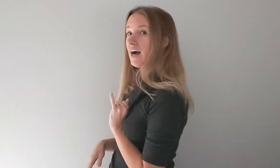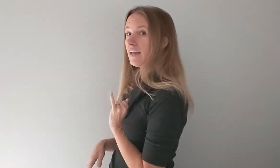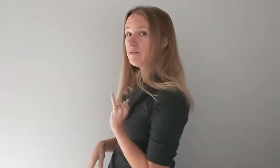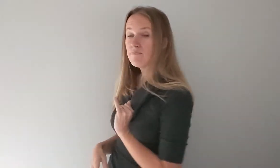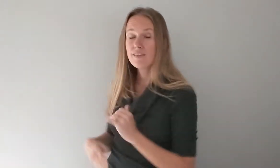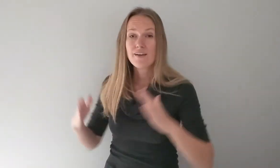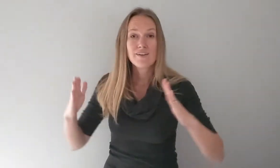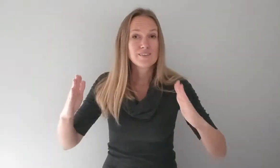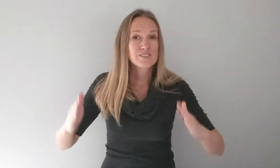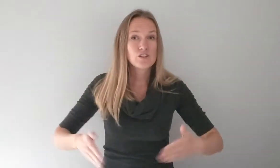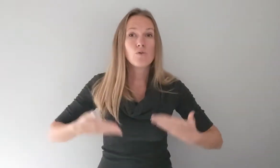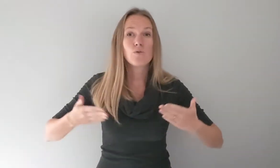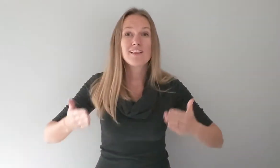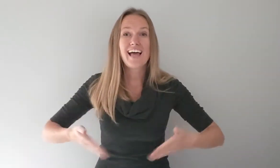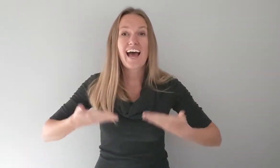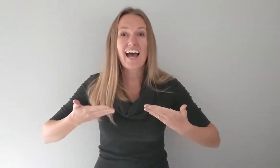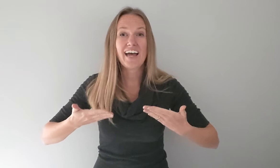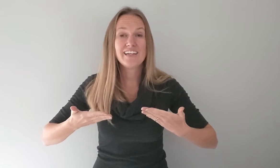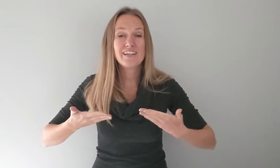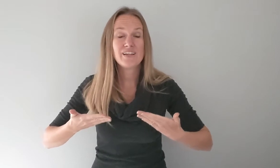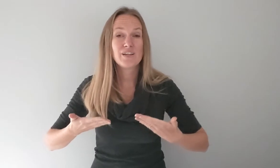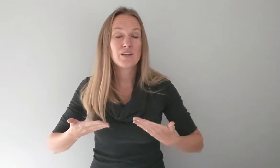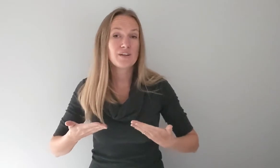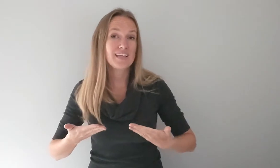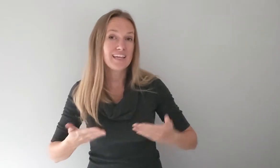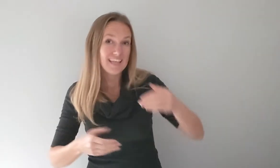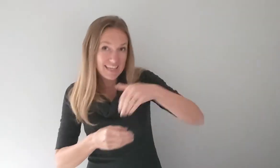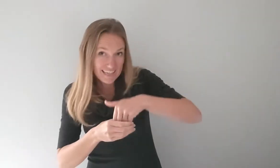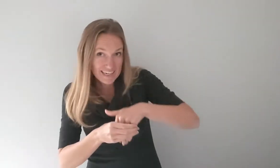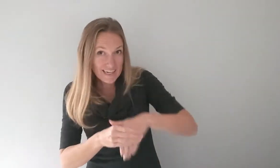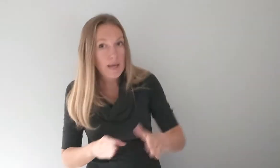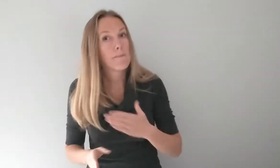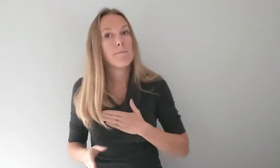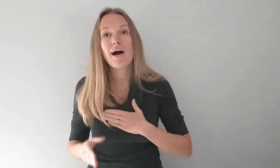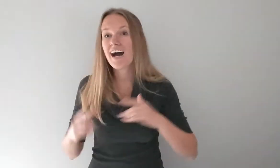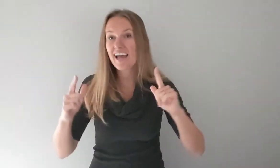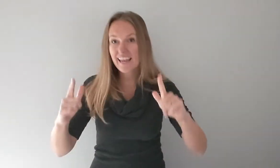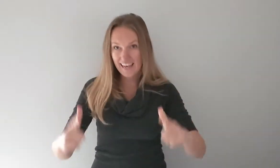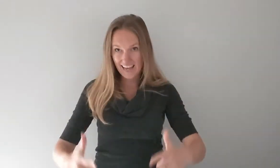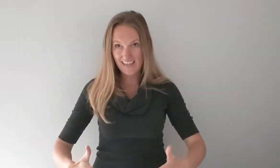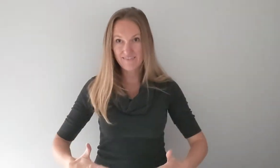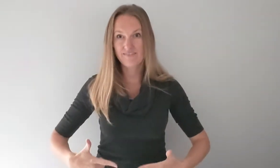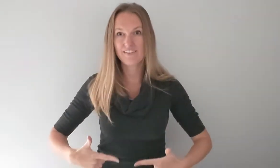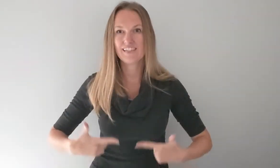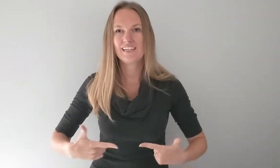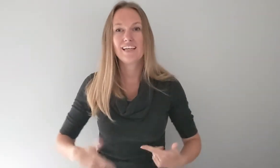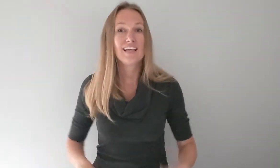I'm so glad you're in my life,